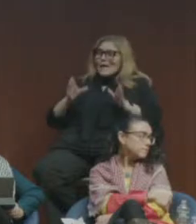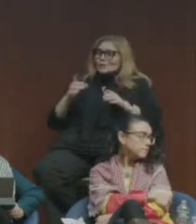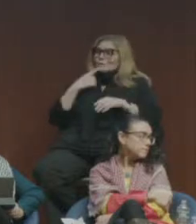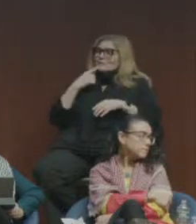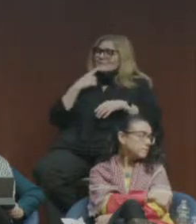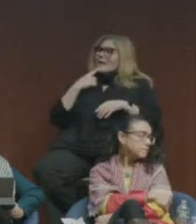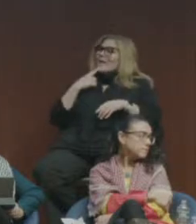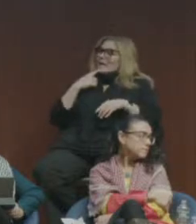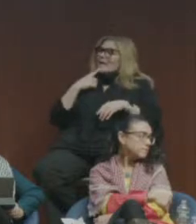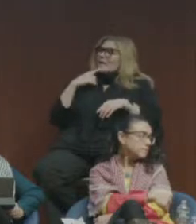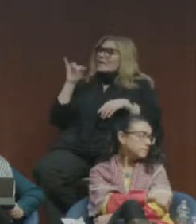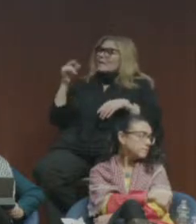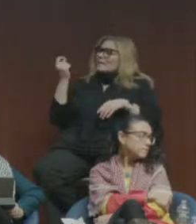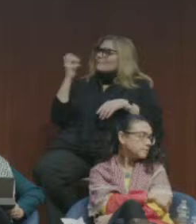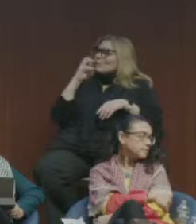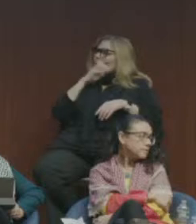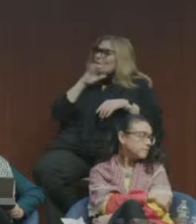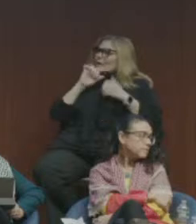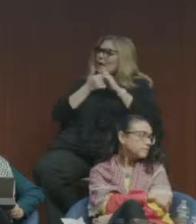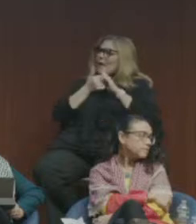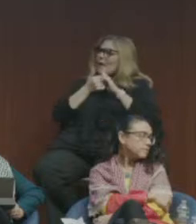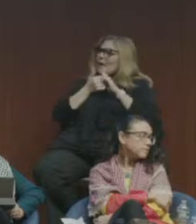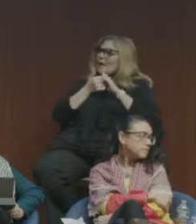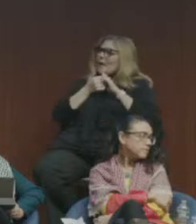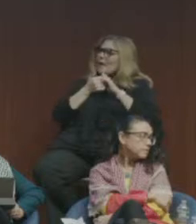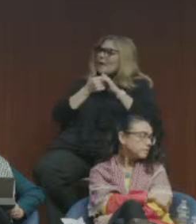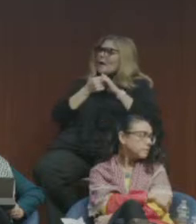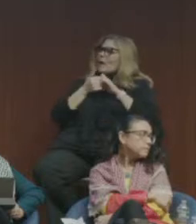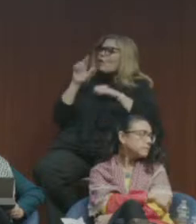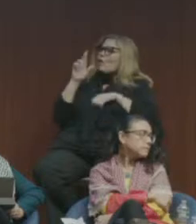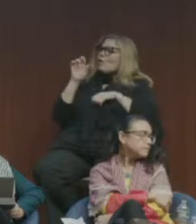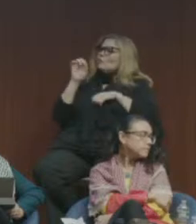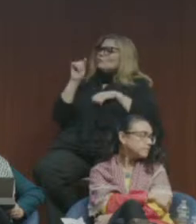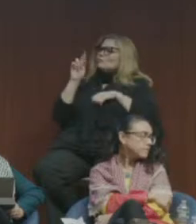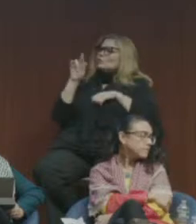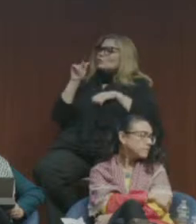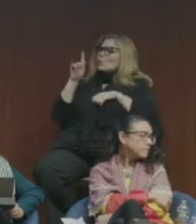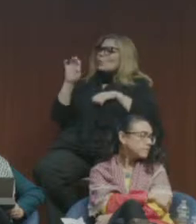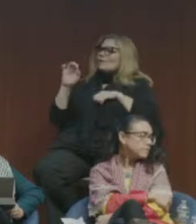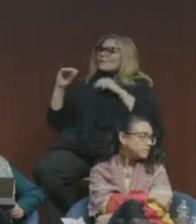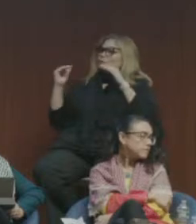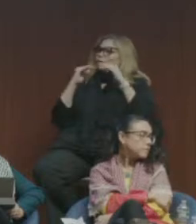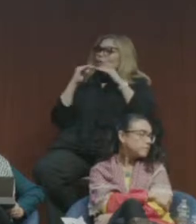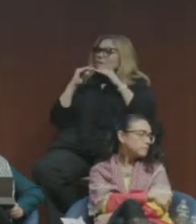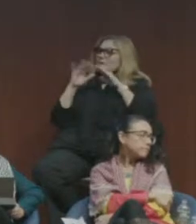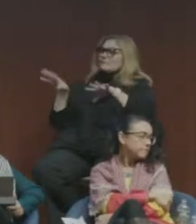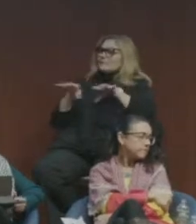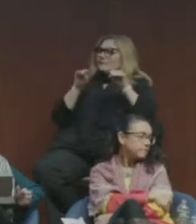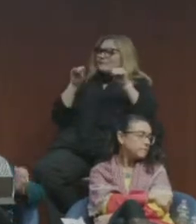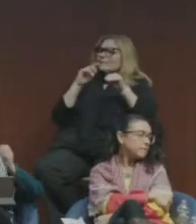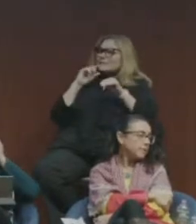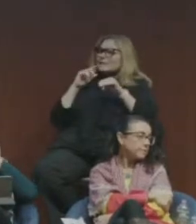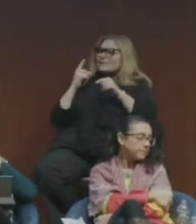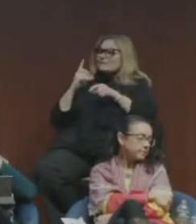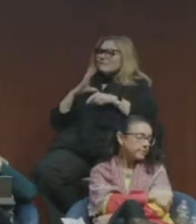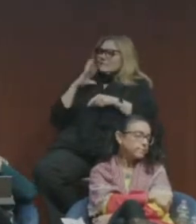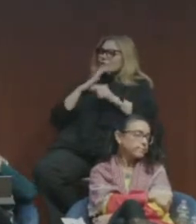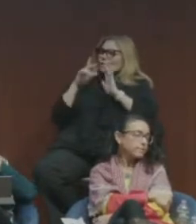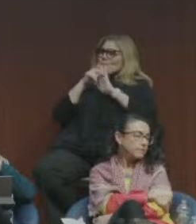have been saying, there's something a little weird about how restorative justice is being picked up as official policy in schools,